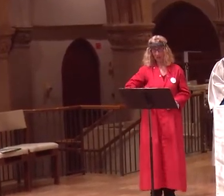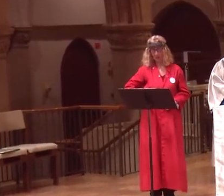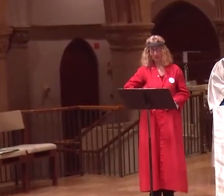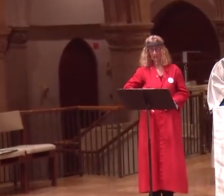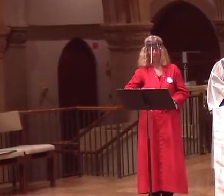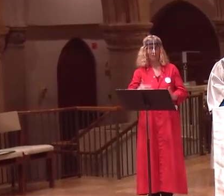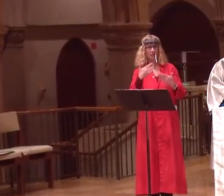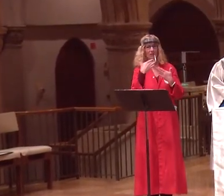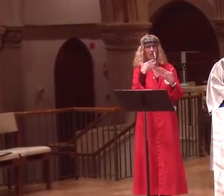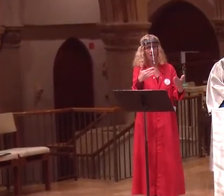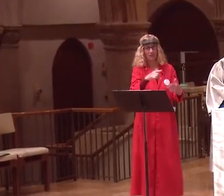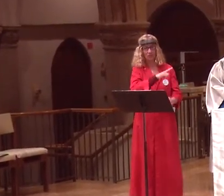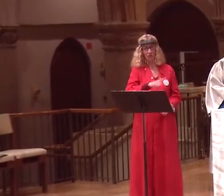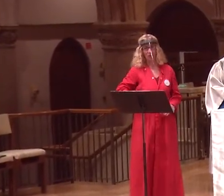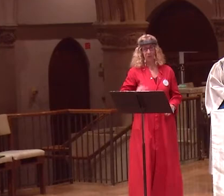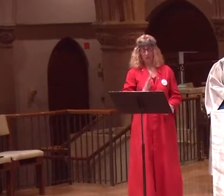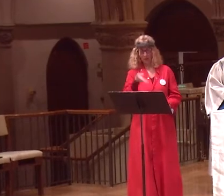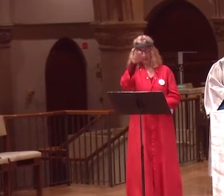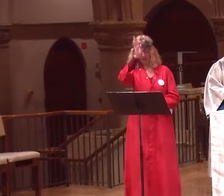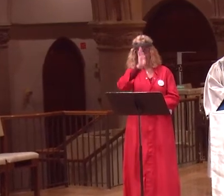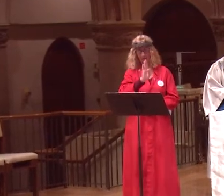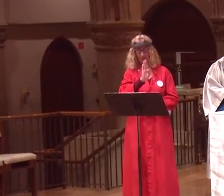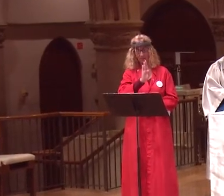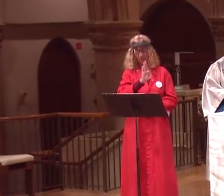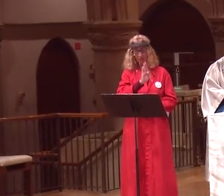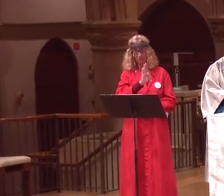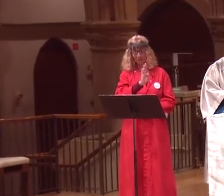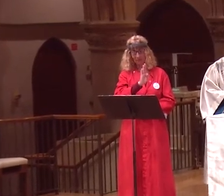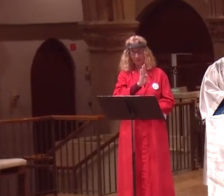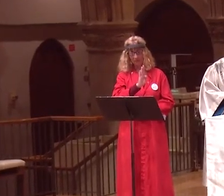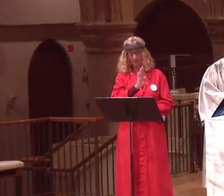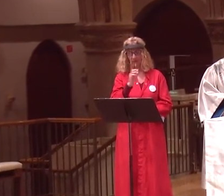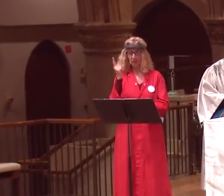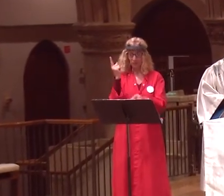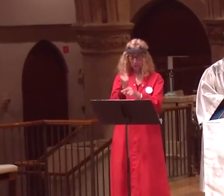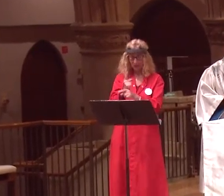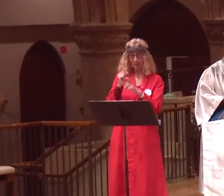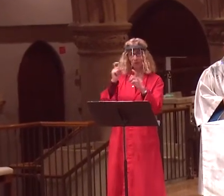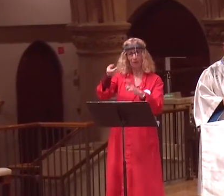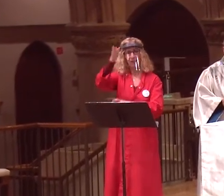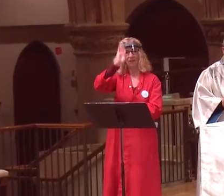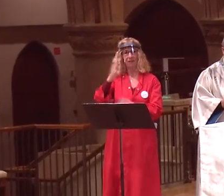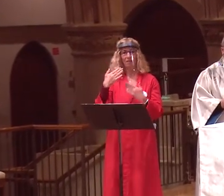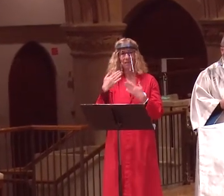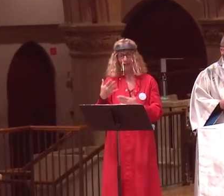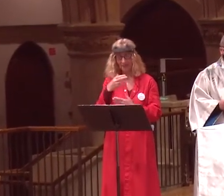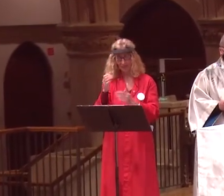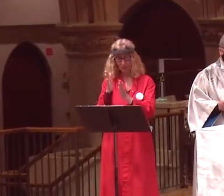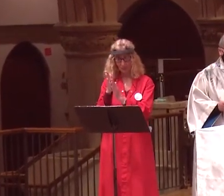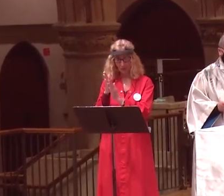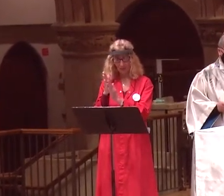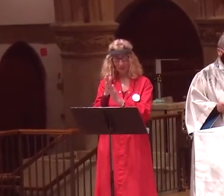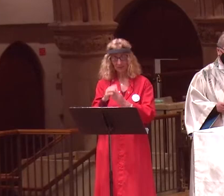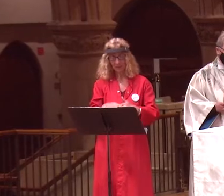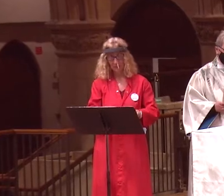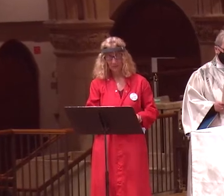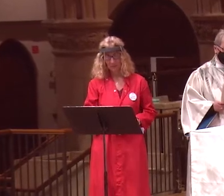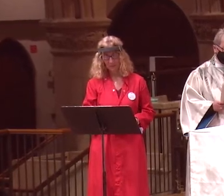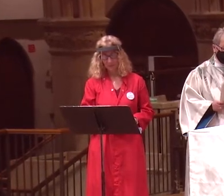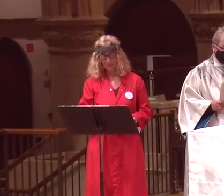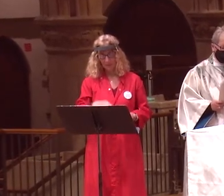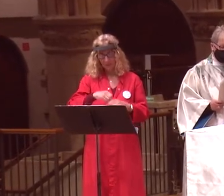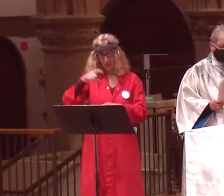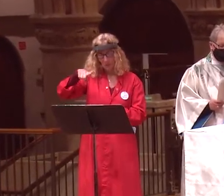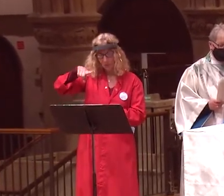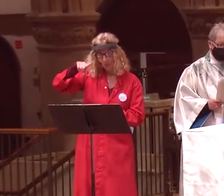Señor. Demos gracias a Dios nuestro Señor. Dáselas es digno y justo. Con